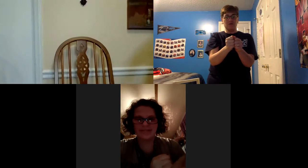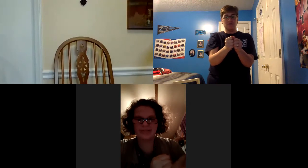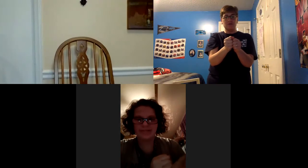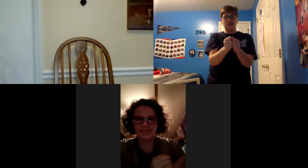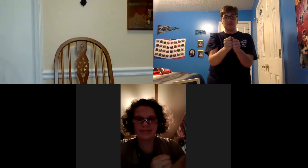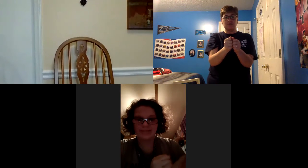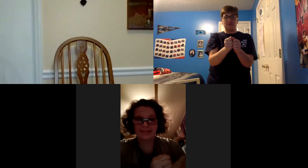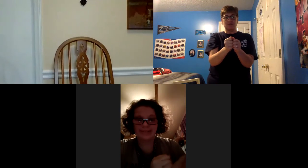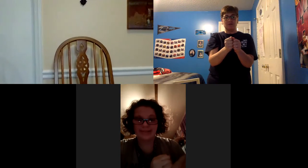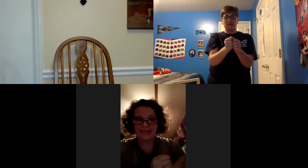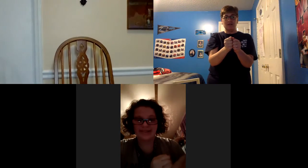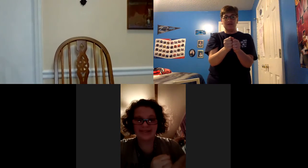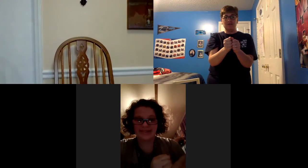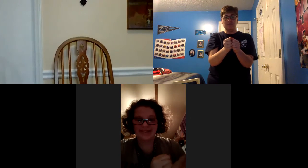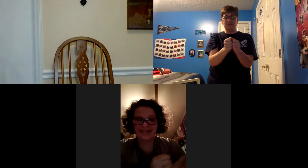Uh-oh.